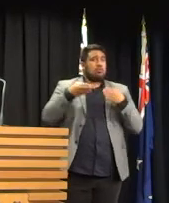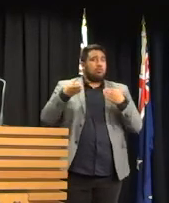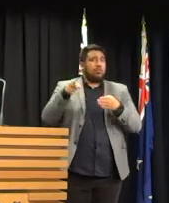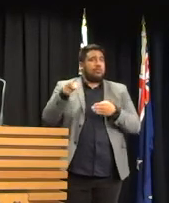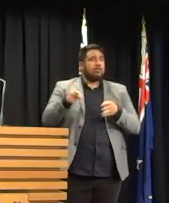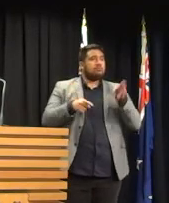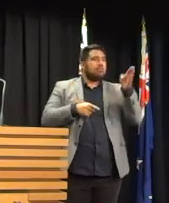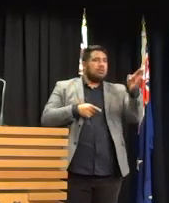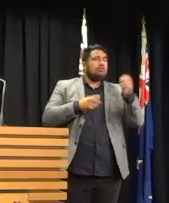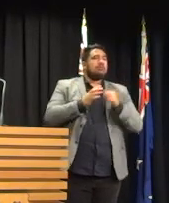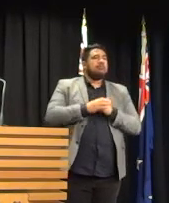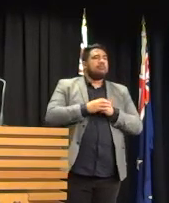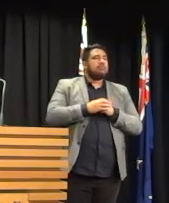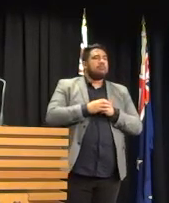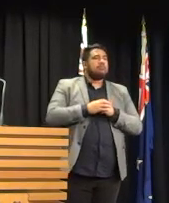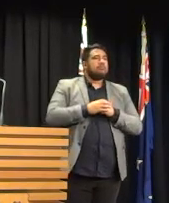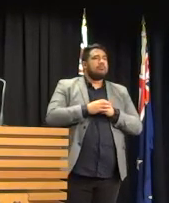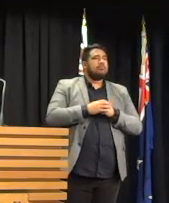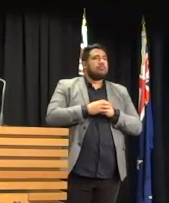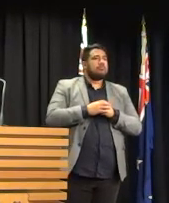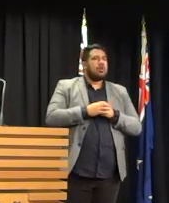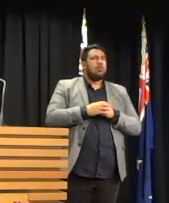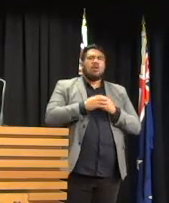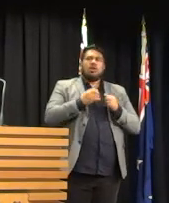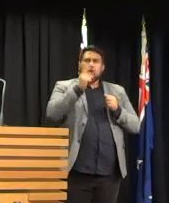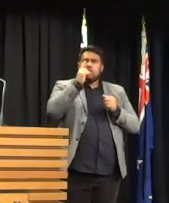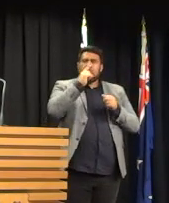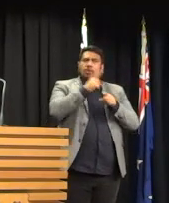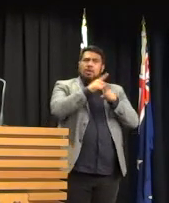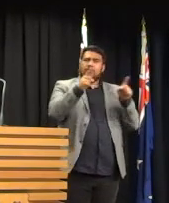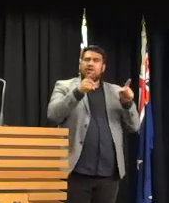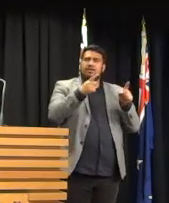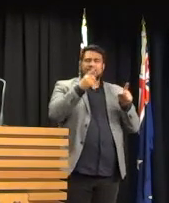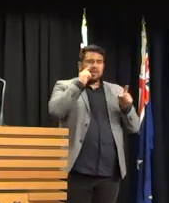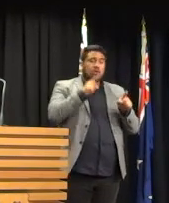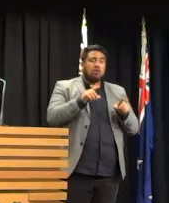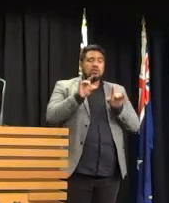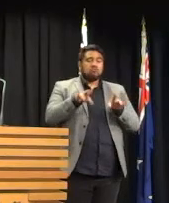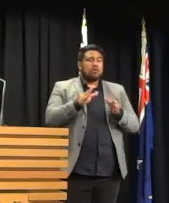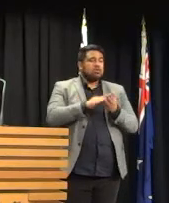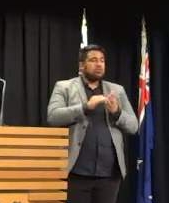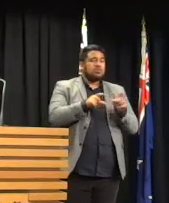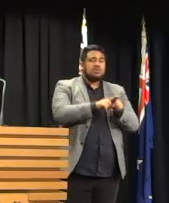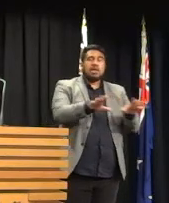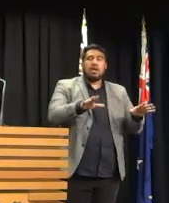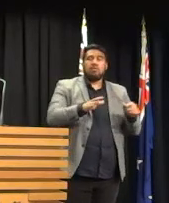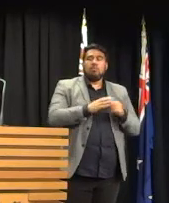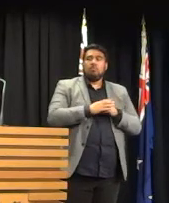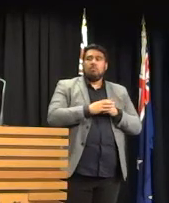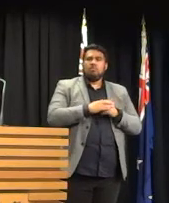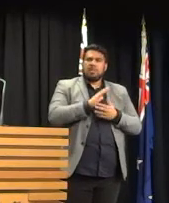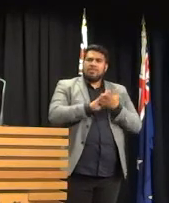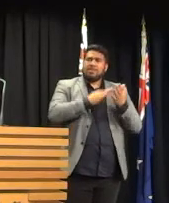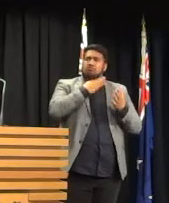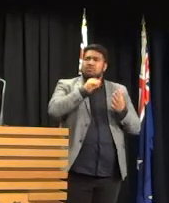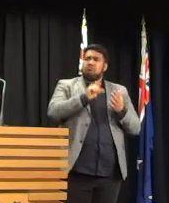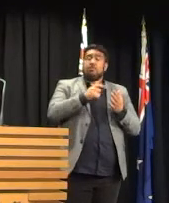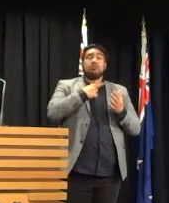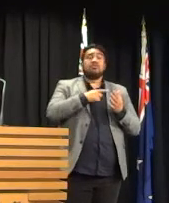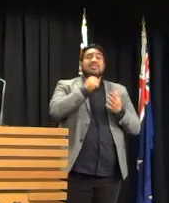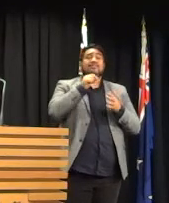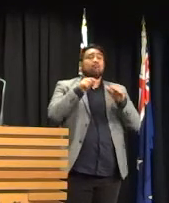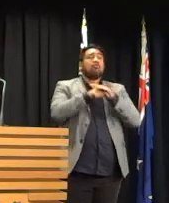is marketed as the same country essentially as Australia. So New Zealand is put at risk because any refugees who come to New Zealand